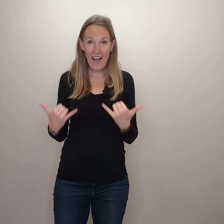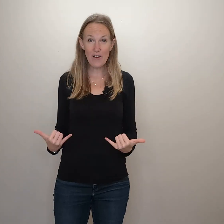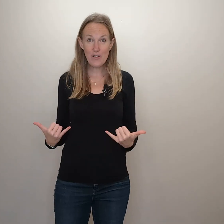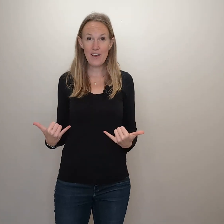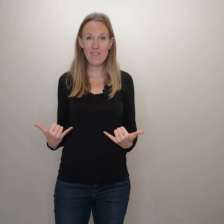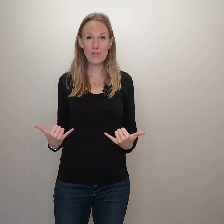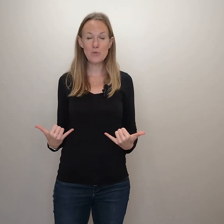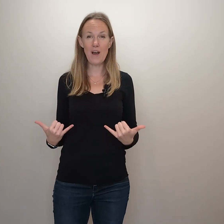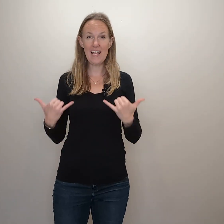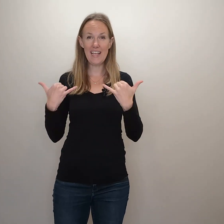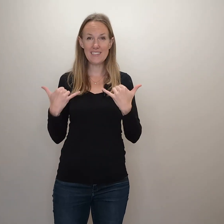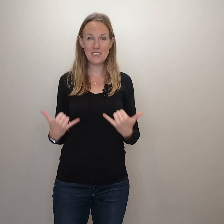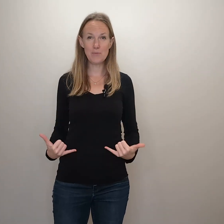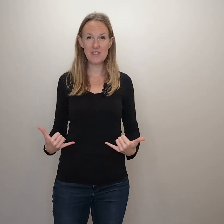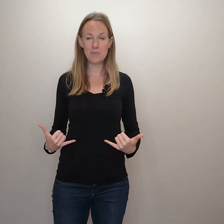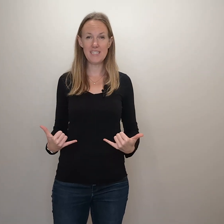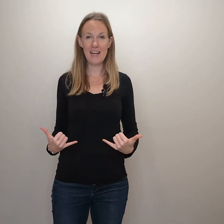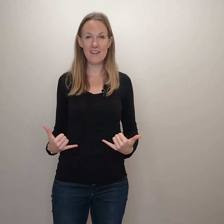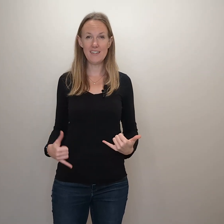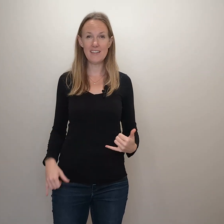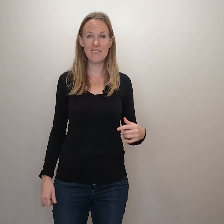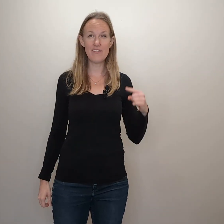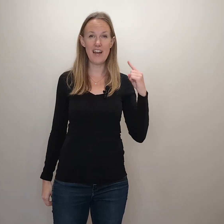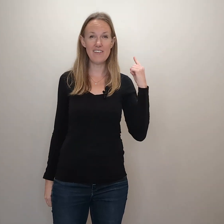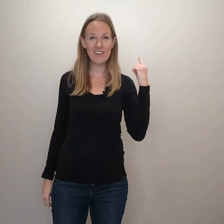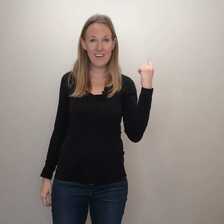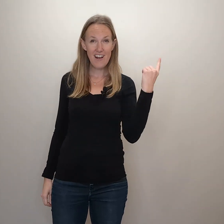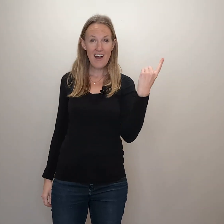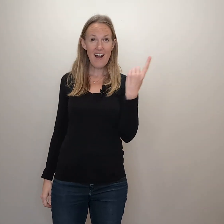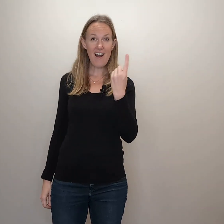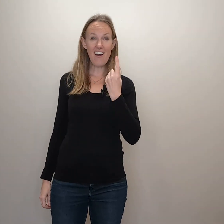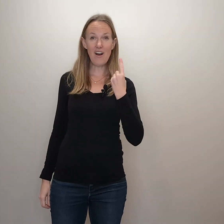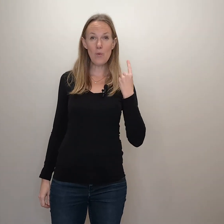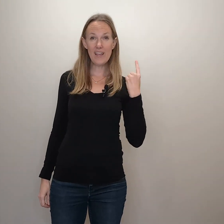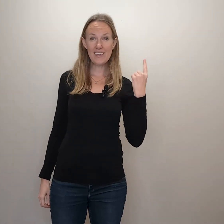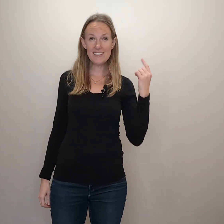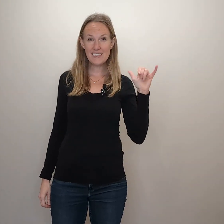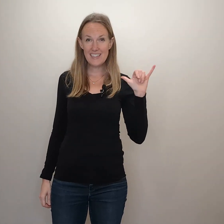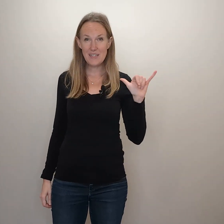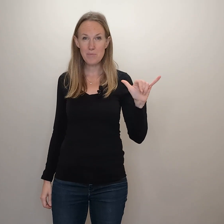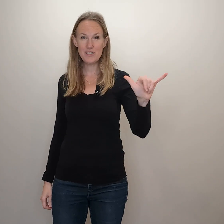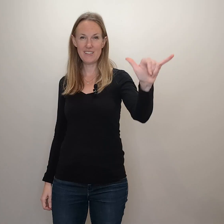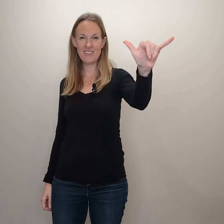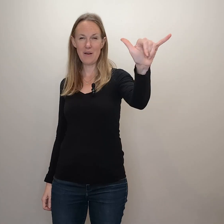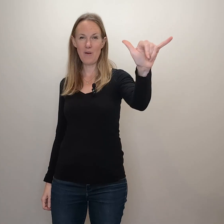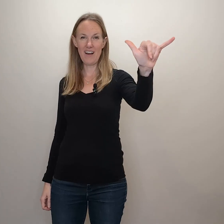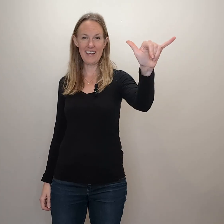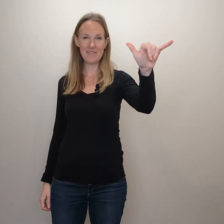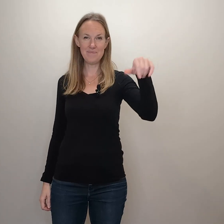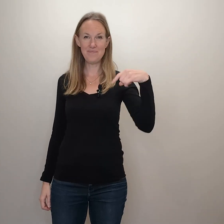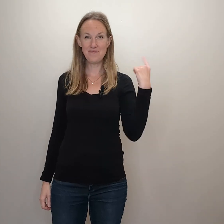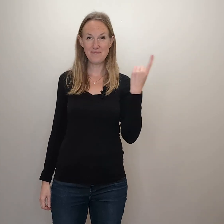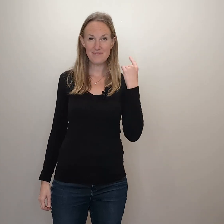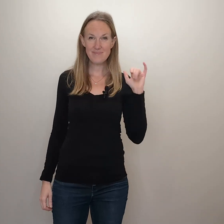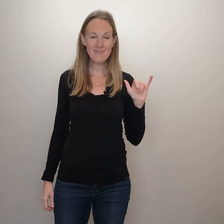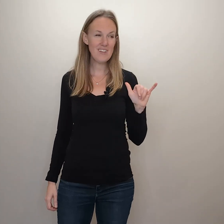now you have those Y hands, you bring them down, and then forever, always, and then push out that Y.